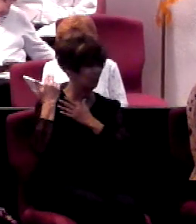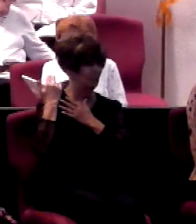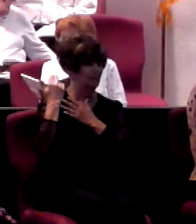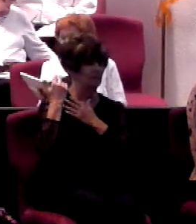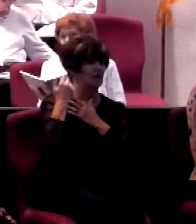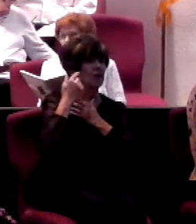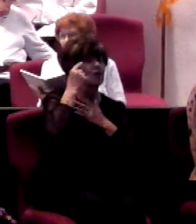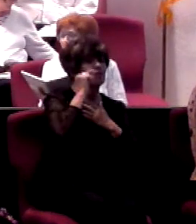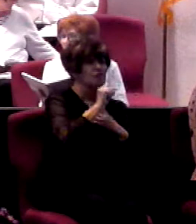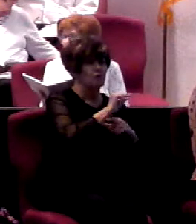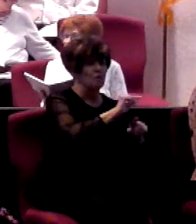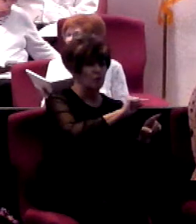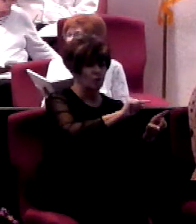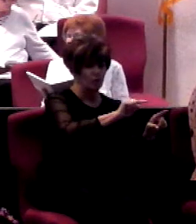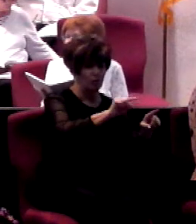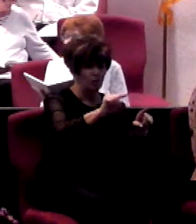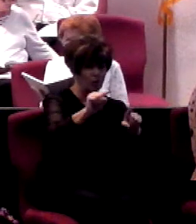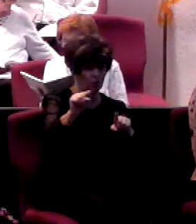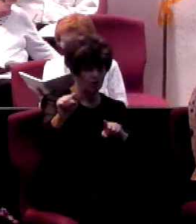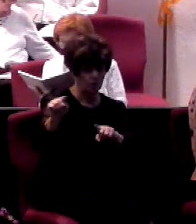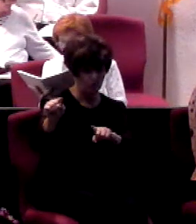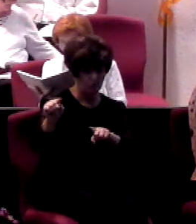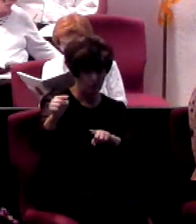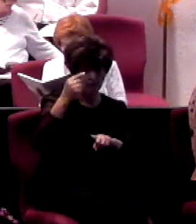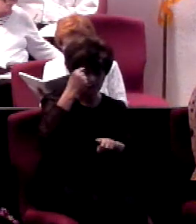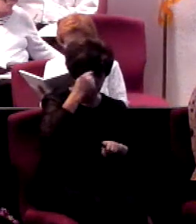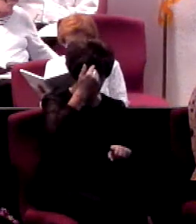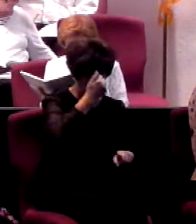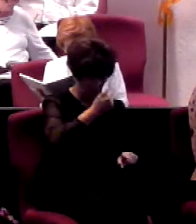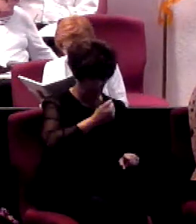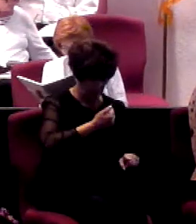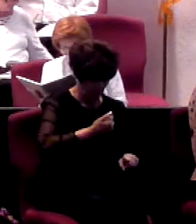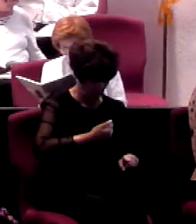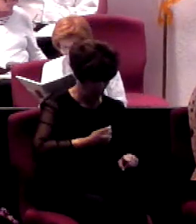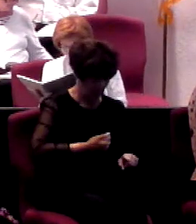For you and for me,